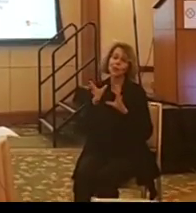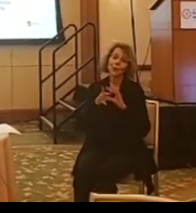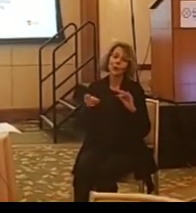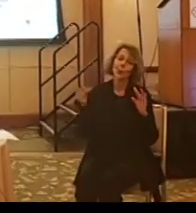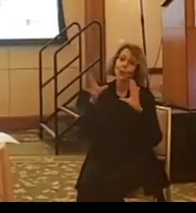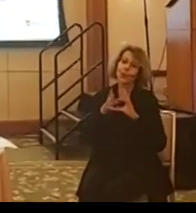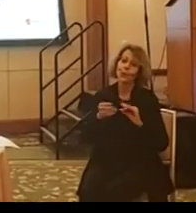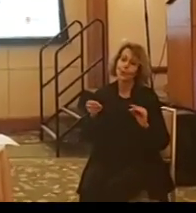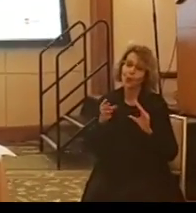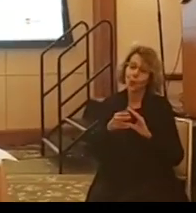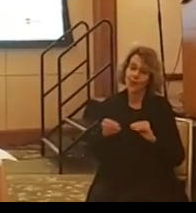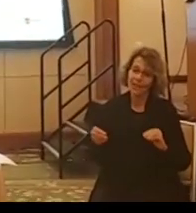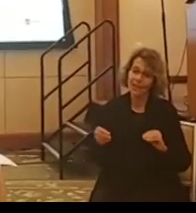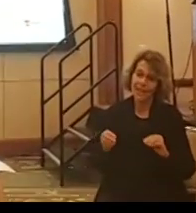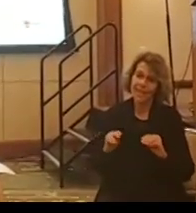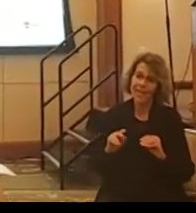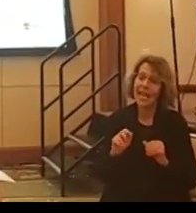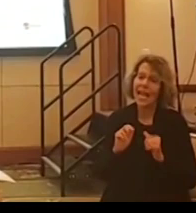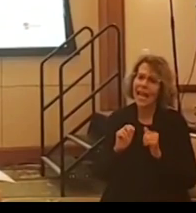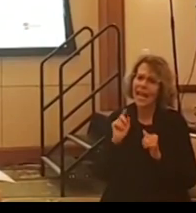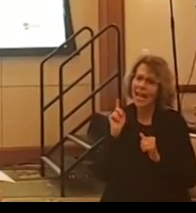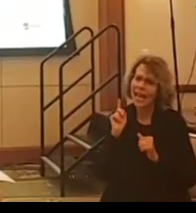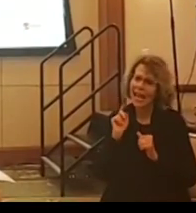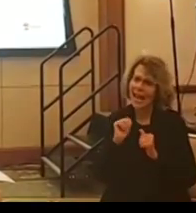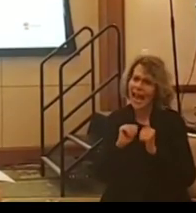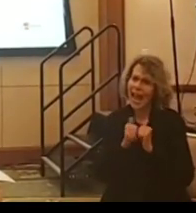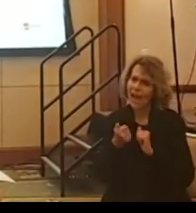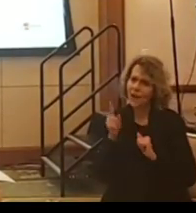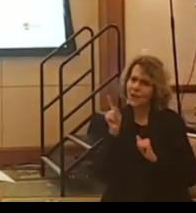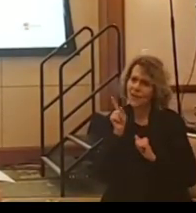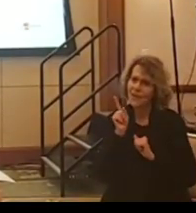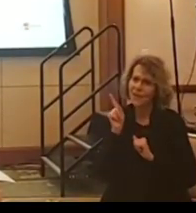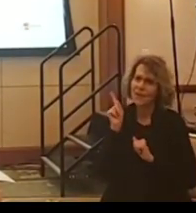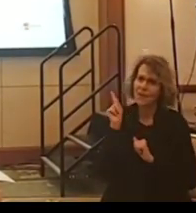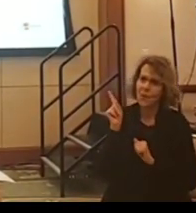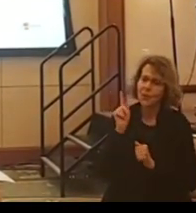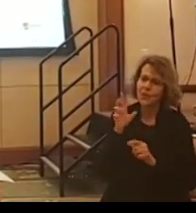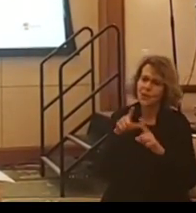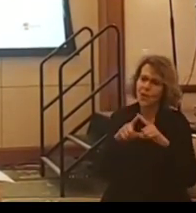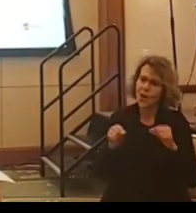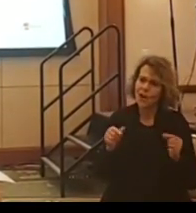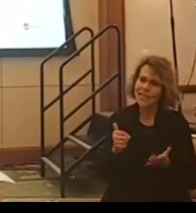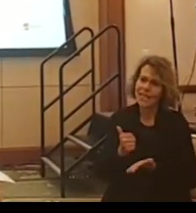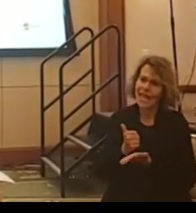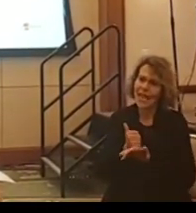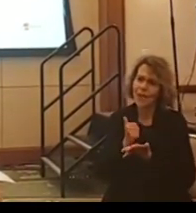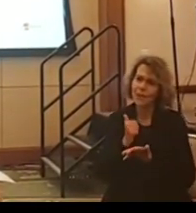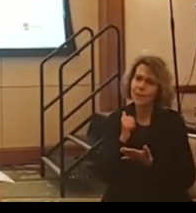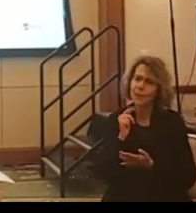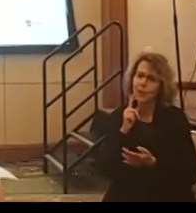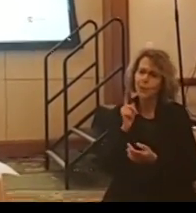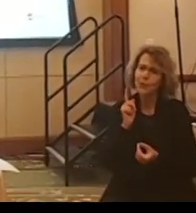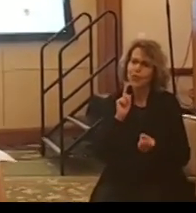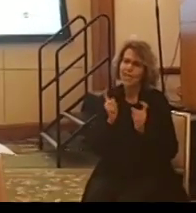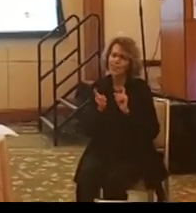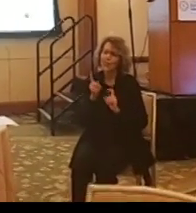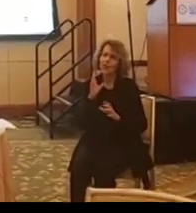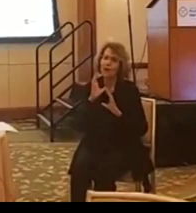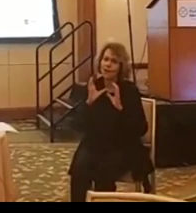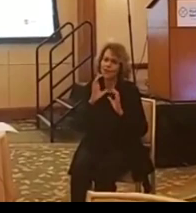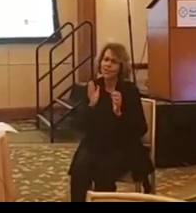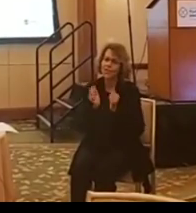and how is it having you reflect on your conversation with your clinician or your conversation with your patient if you are a